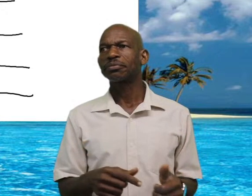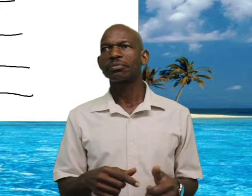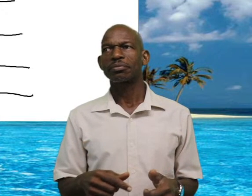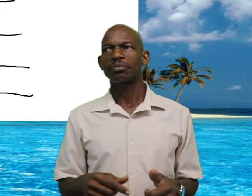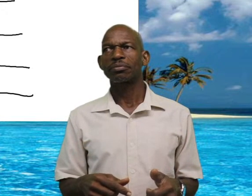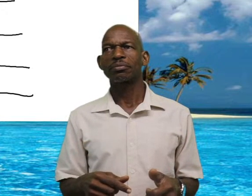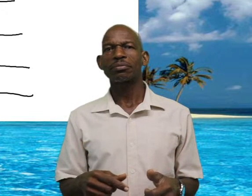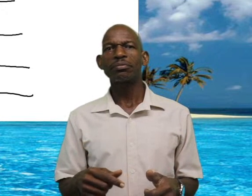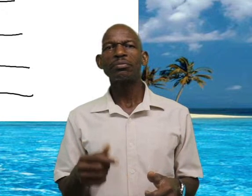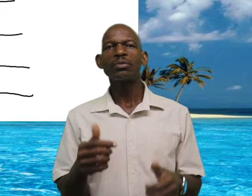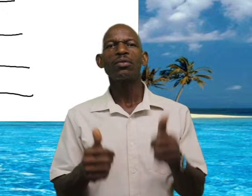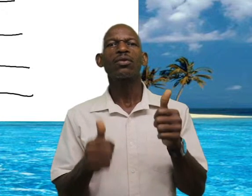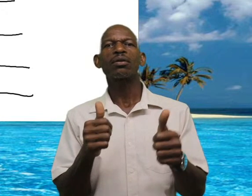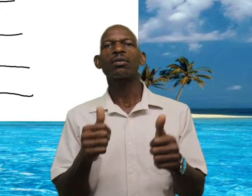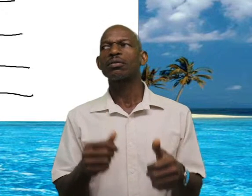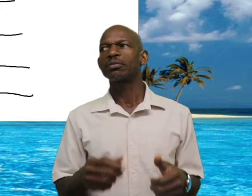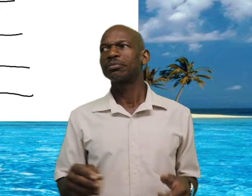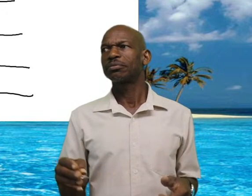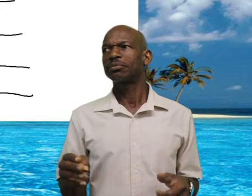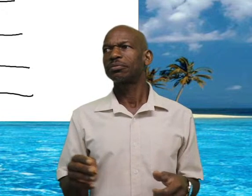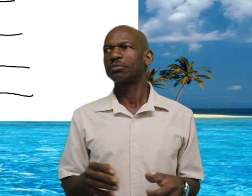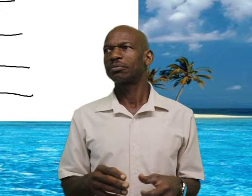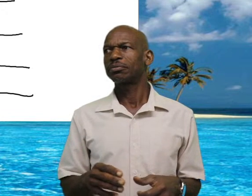is singular or plural? B?